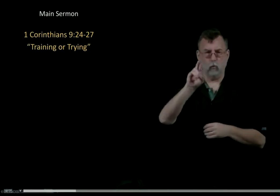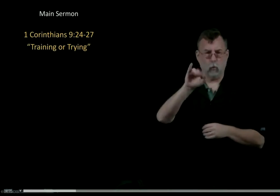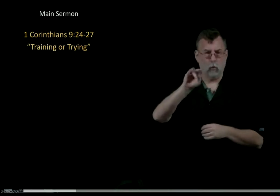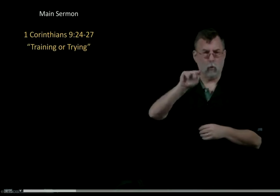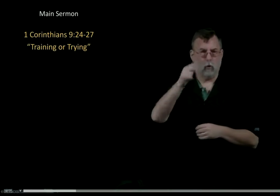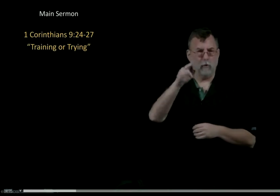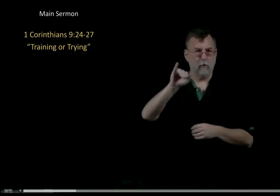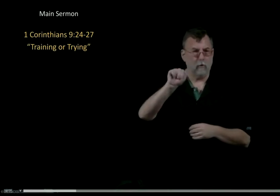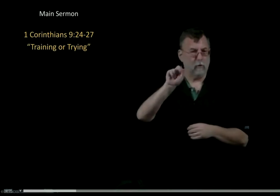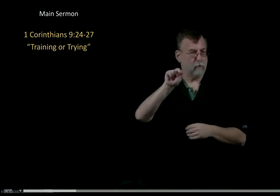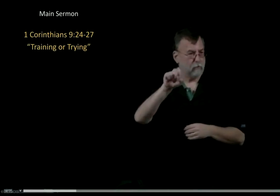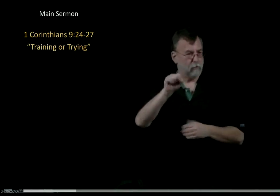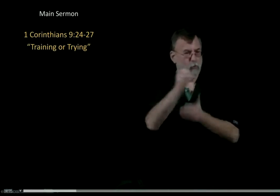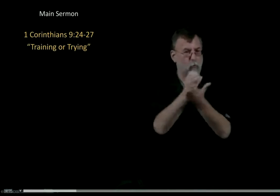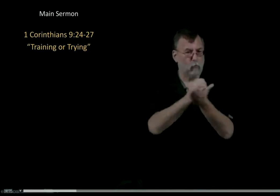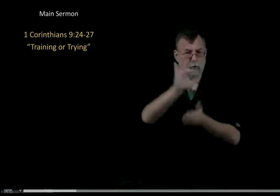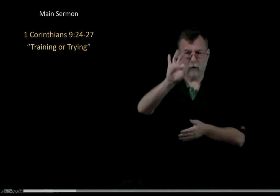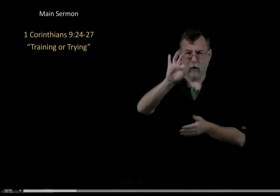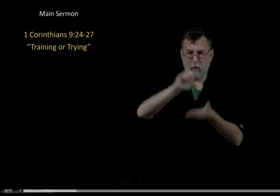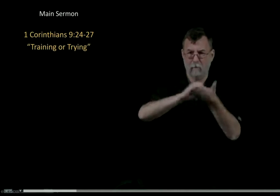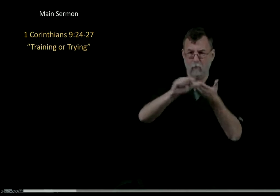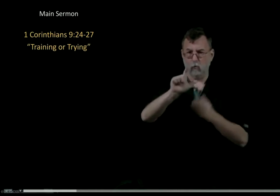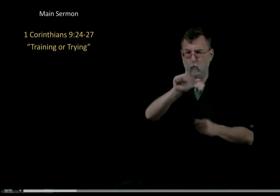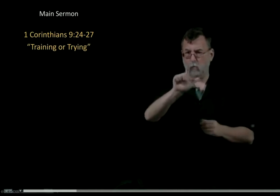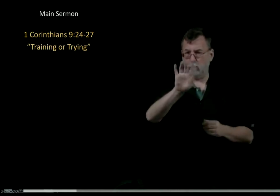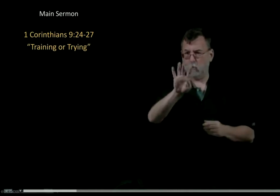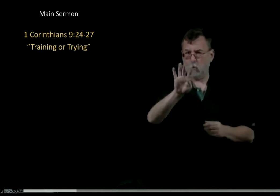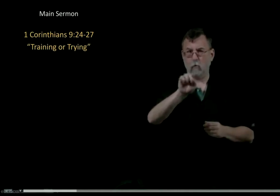Let me give you some background information first.